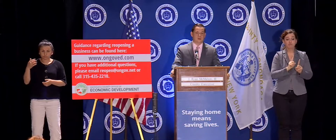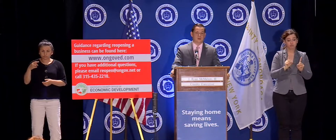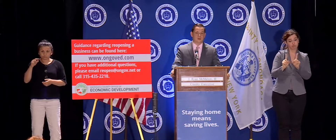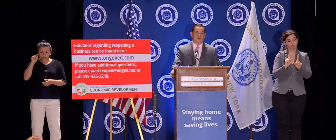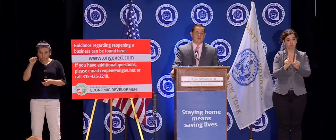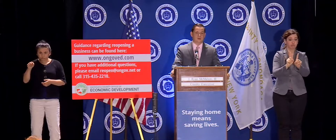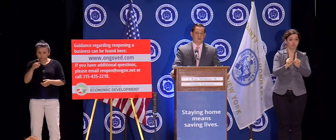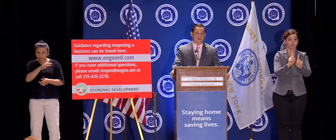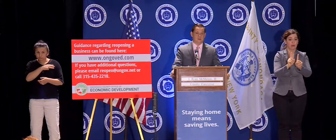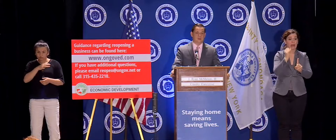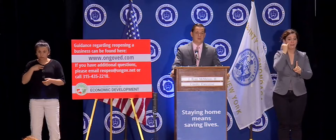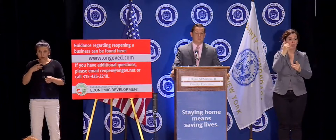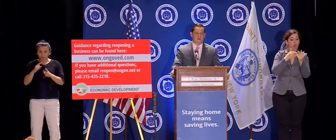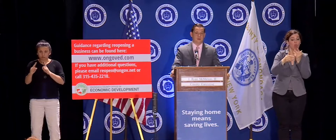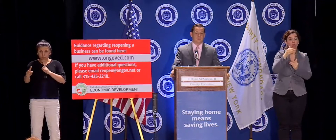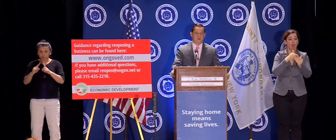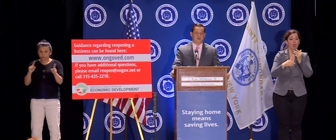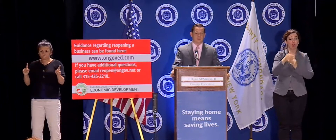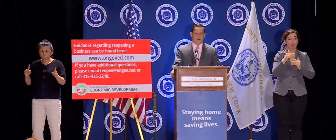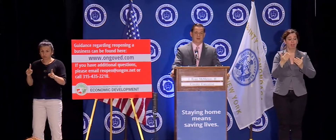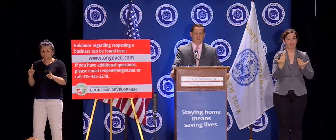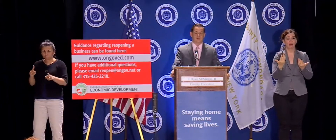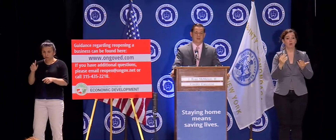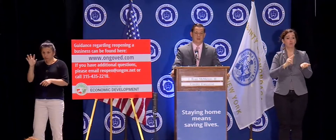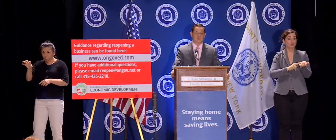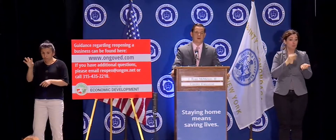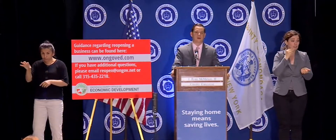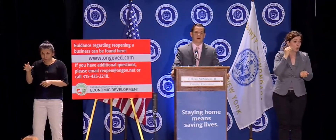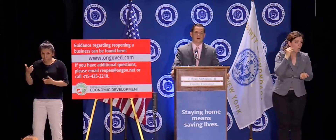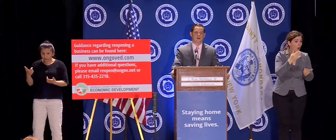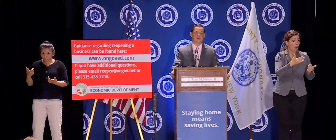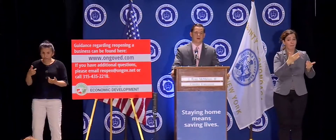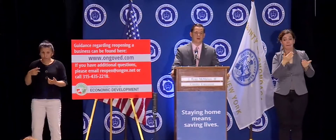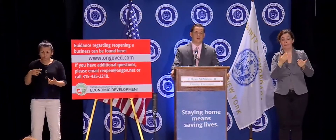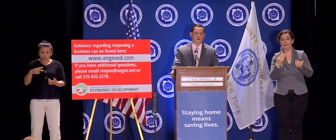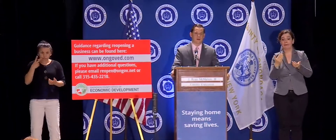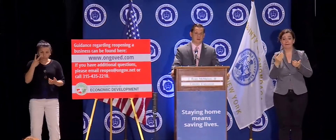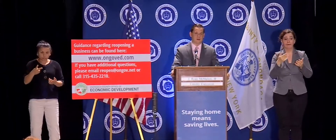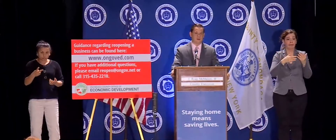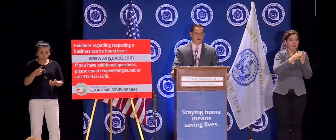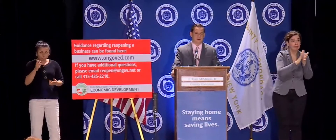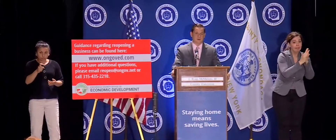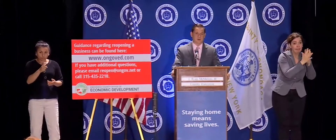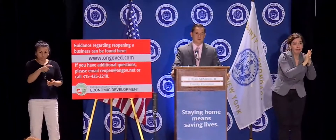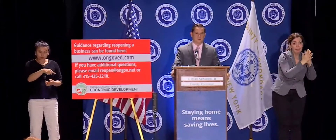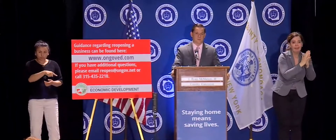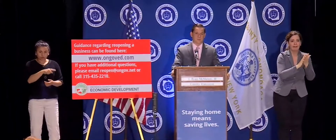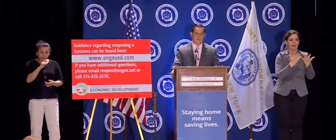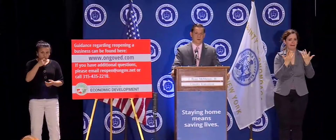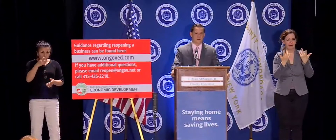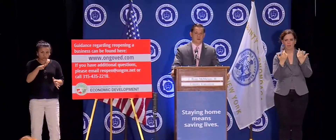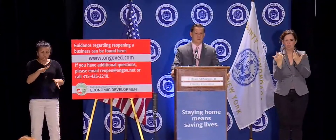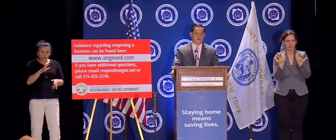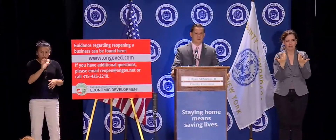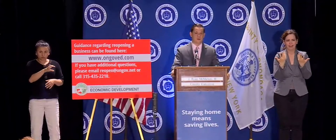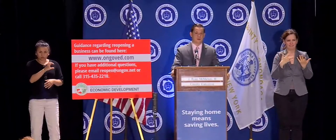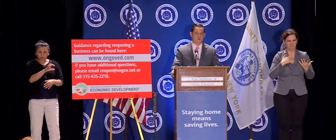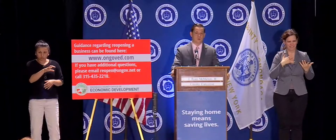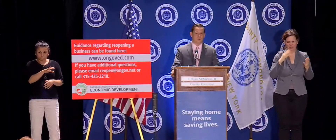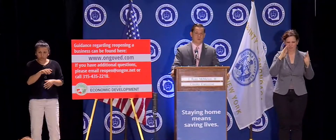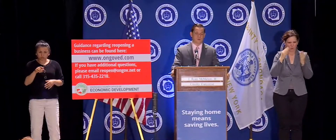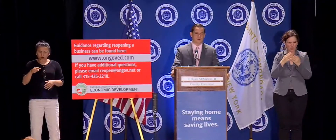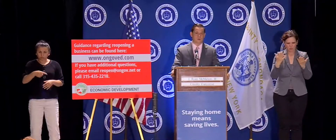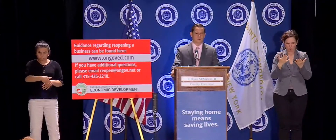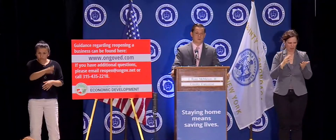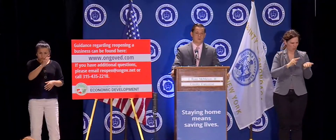socializing. Then it was nursing homes. The upticks were all based in nursing homes. I guess my question then, more accurately, more specifically, is